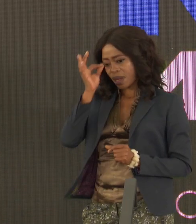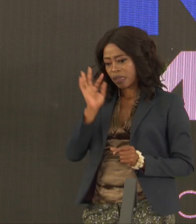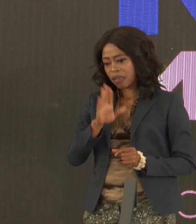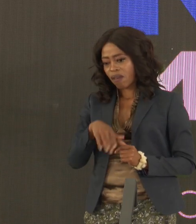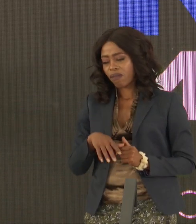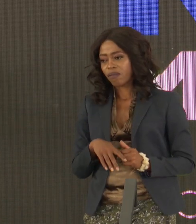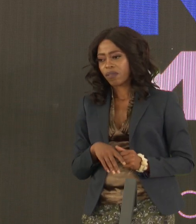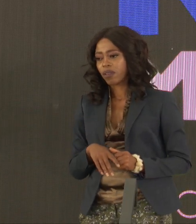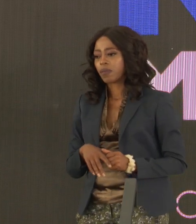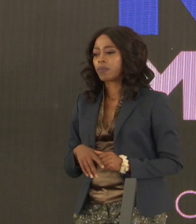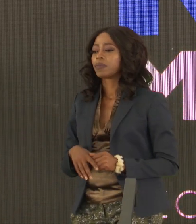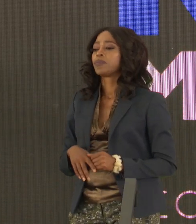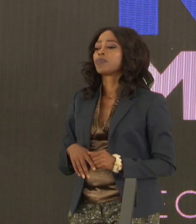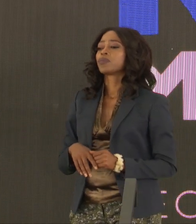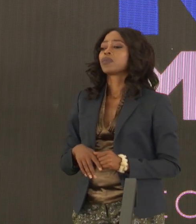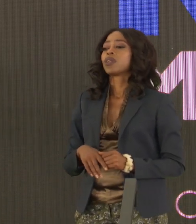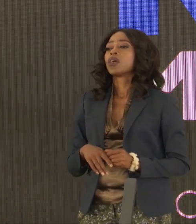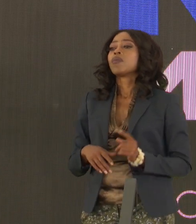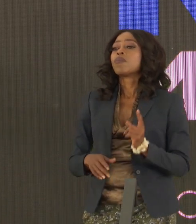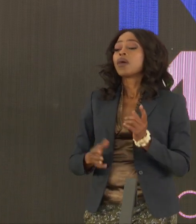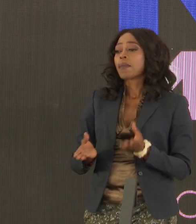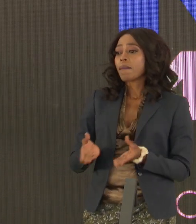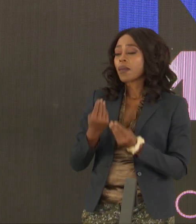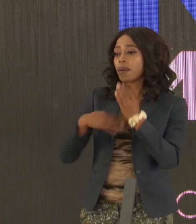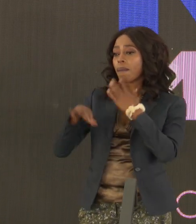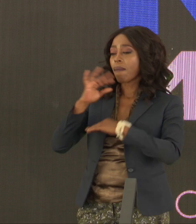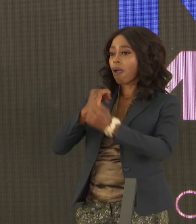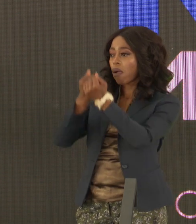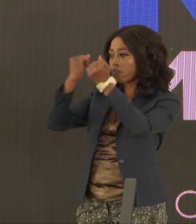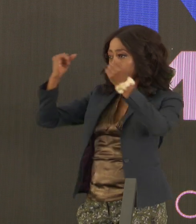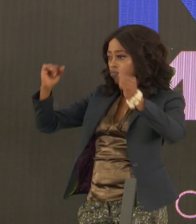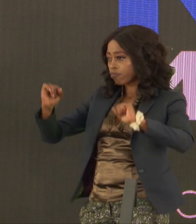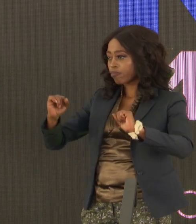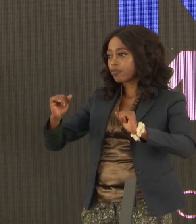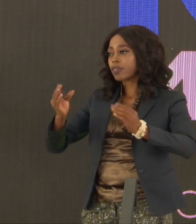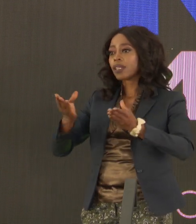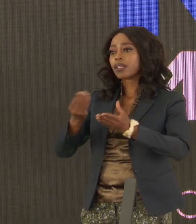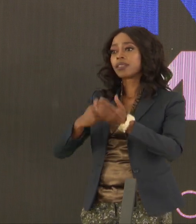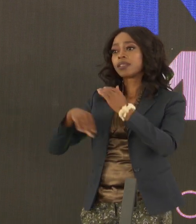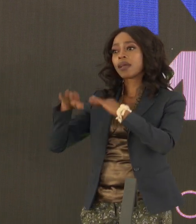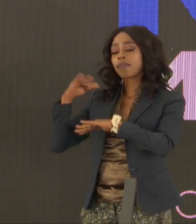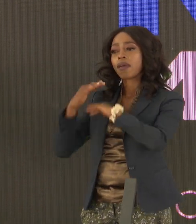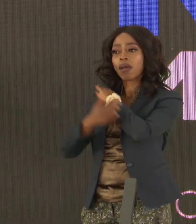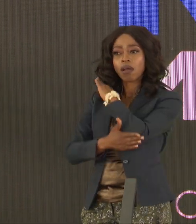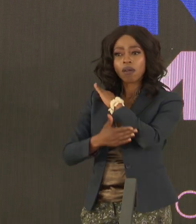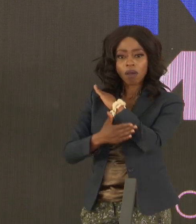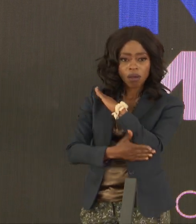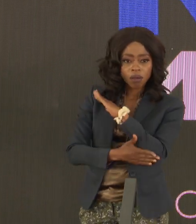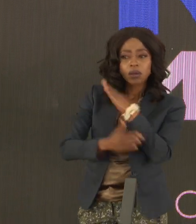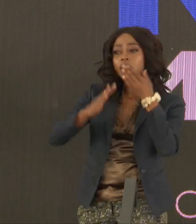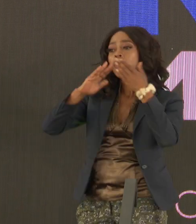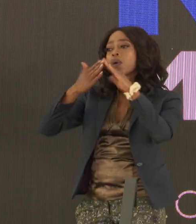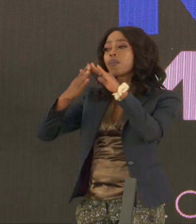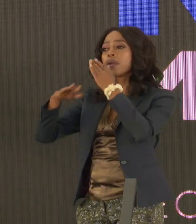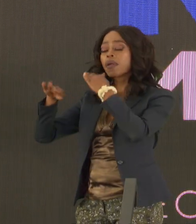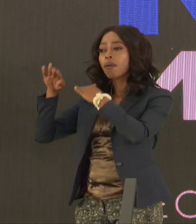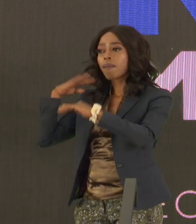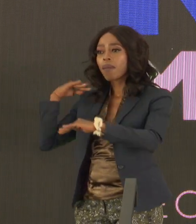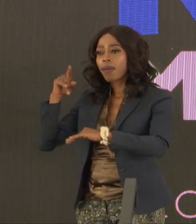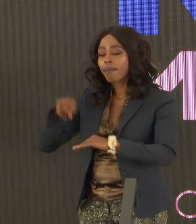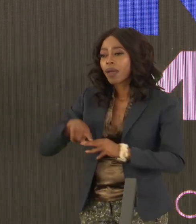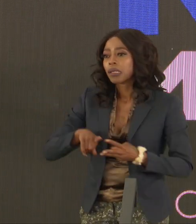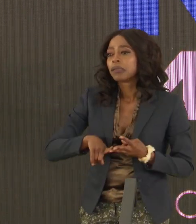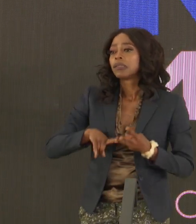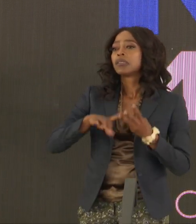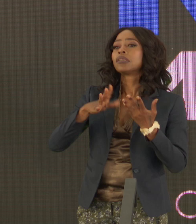Let us go and get our democracy back. Let us take our country back. Let us take our communities back. Let us protect